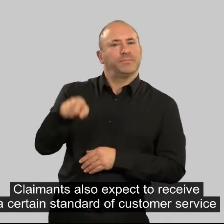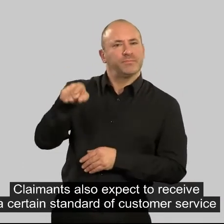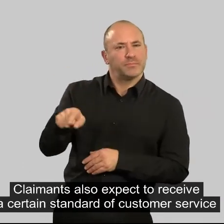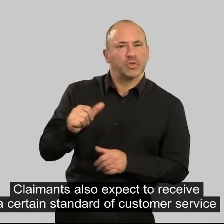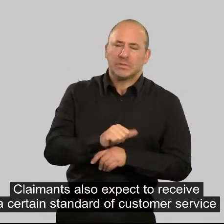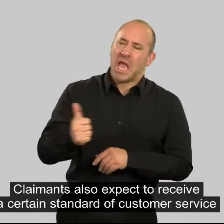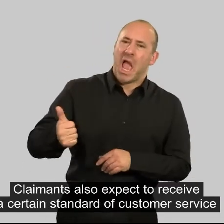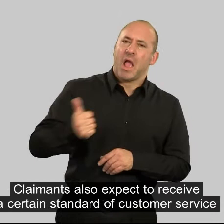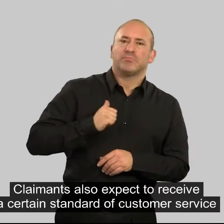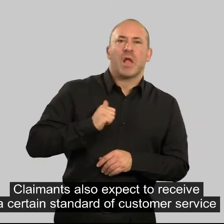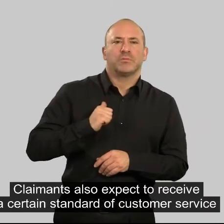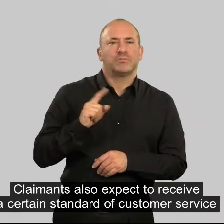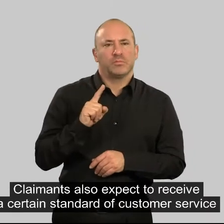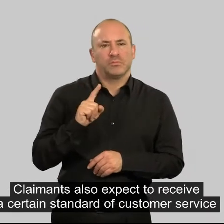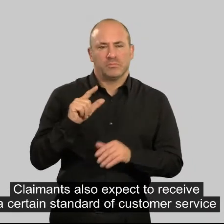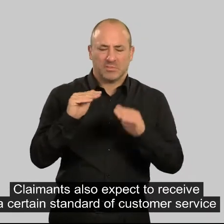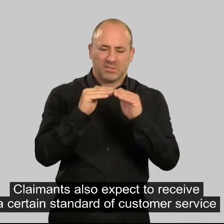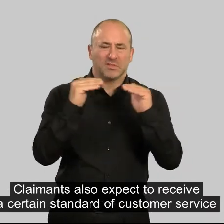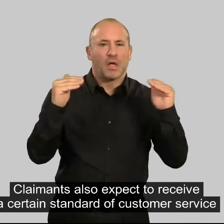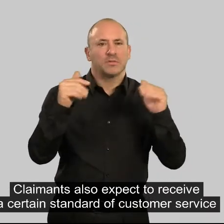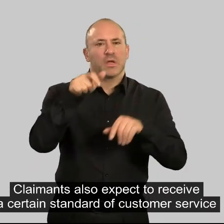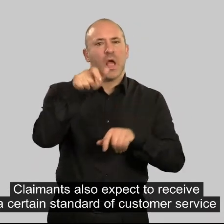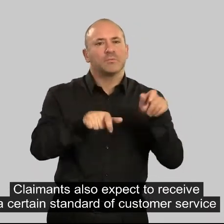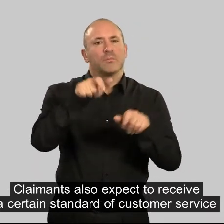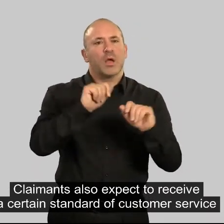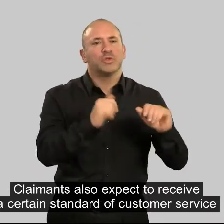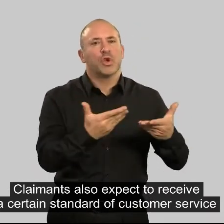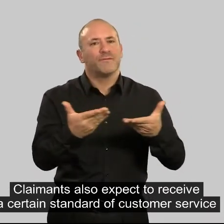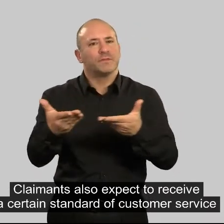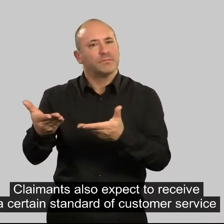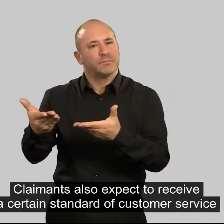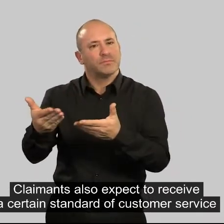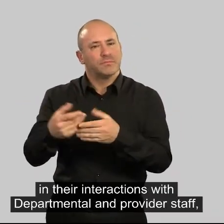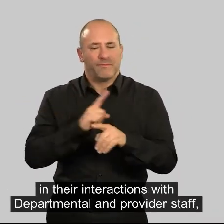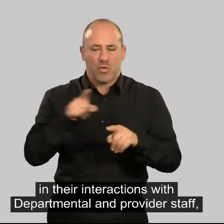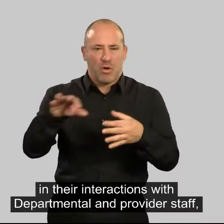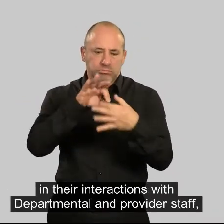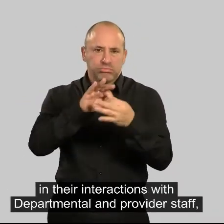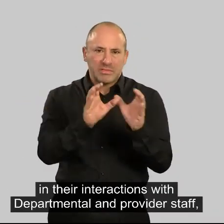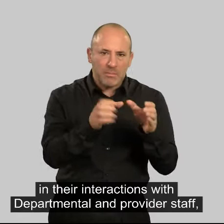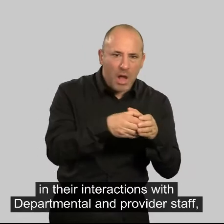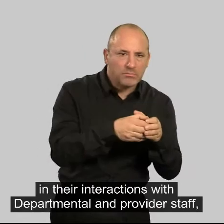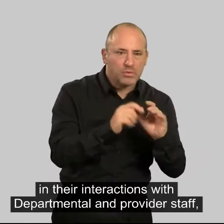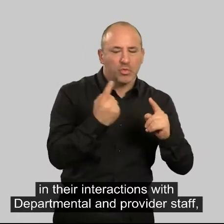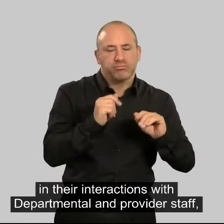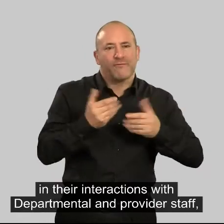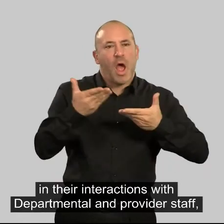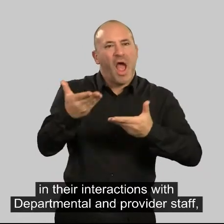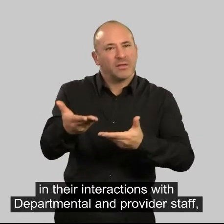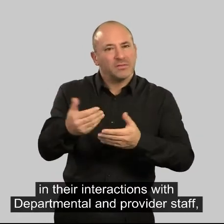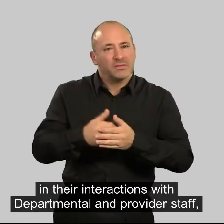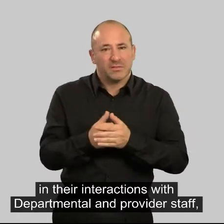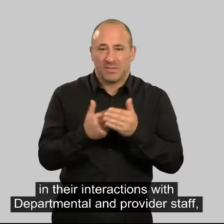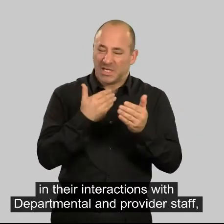Claimants also expect to receive a certain standard of customer service in their interactions with departmental and